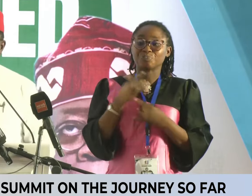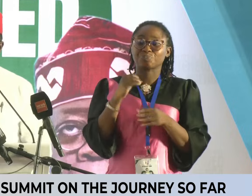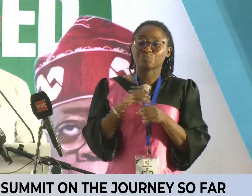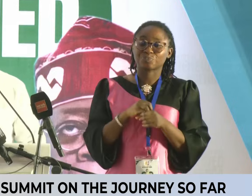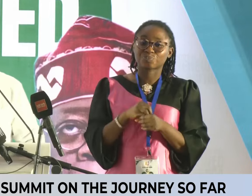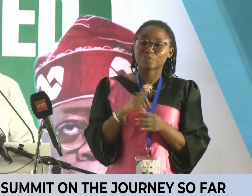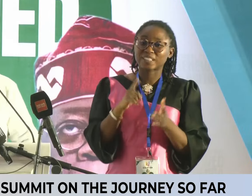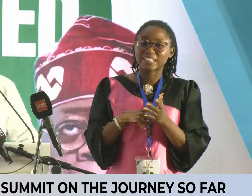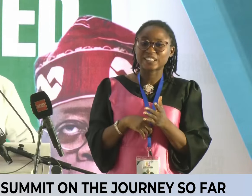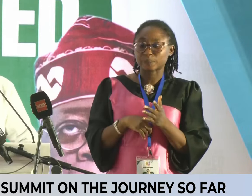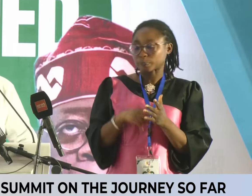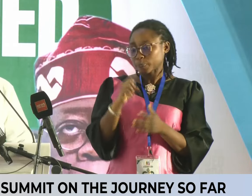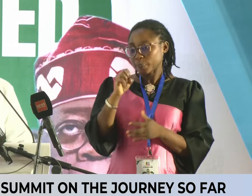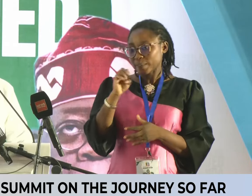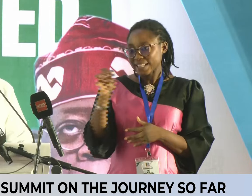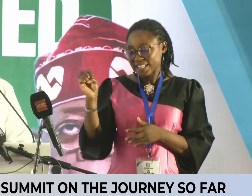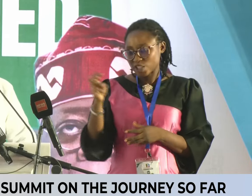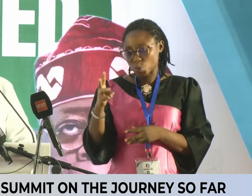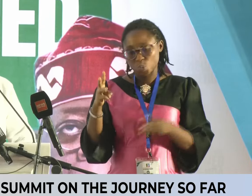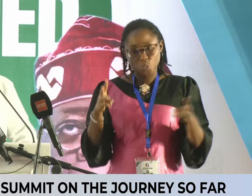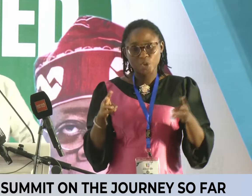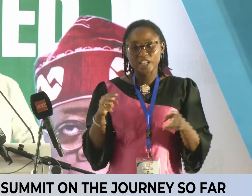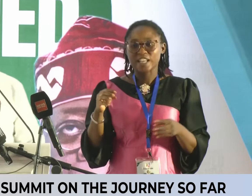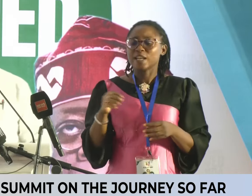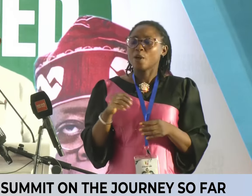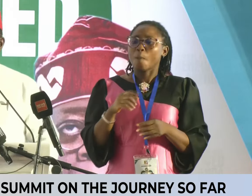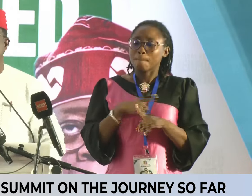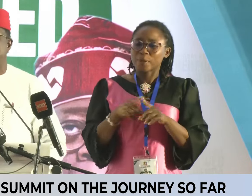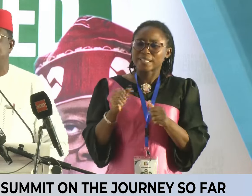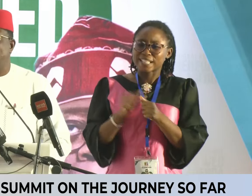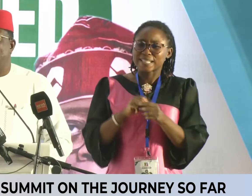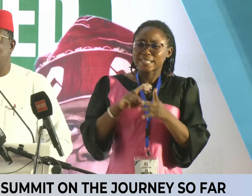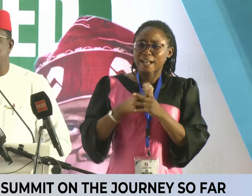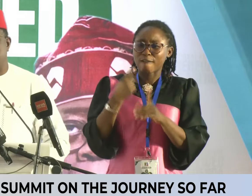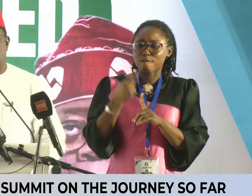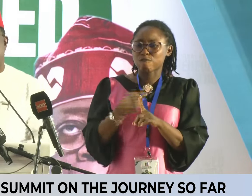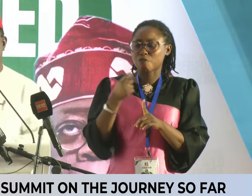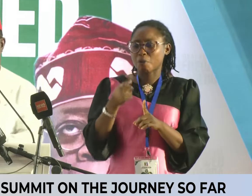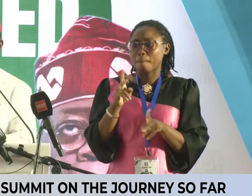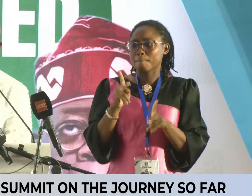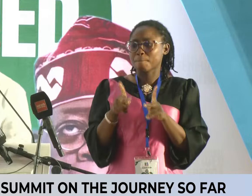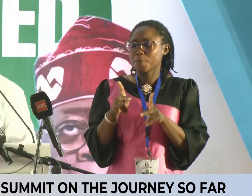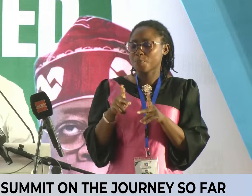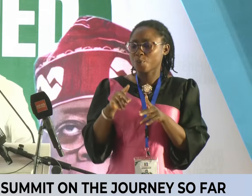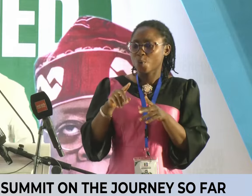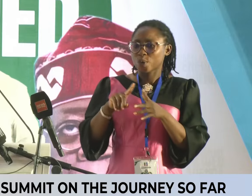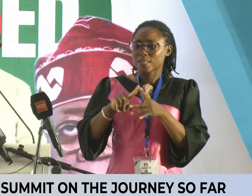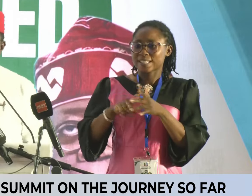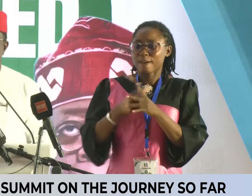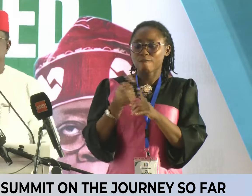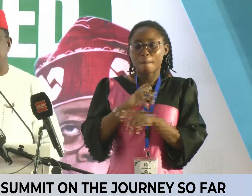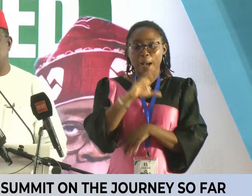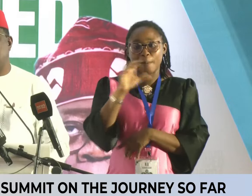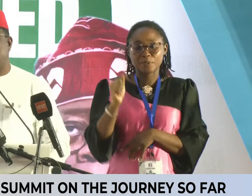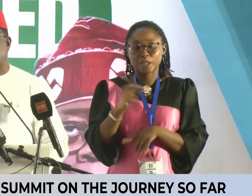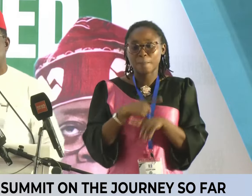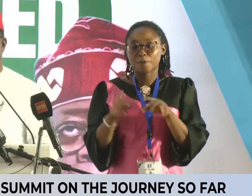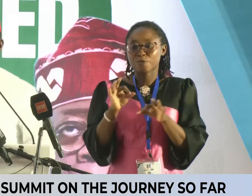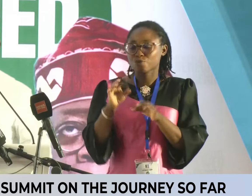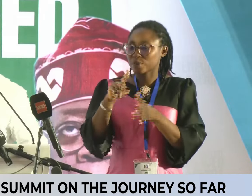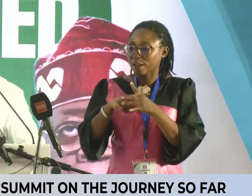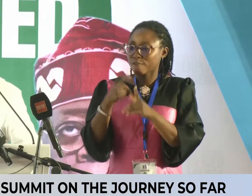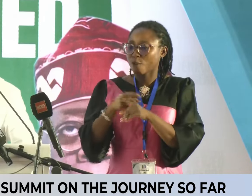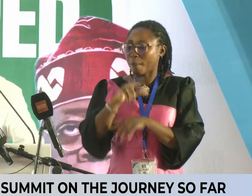in East-West Road. But let me say that East-West Road starts from, people argue it starts from Abuja. But if you start